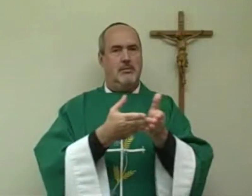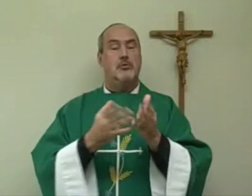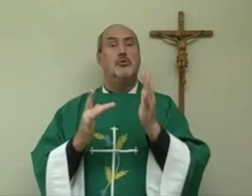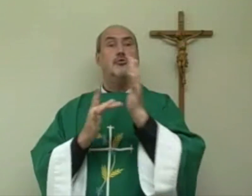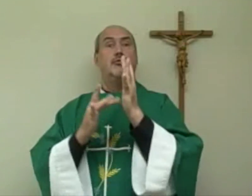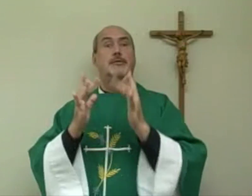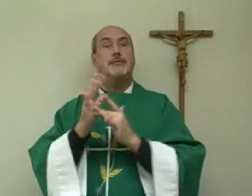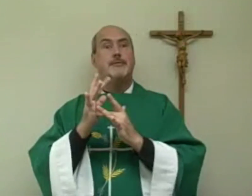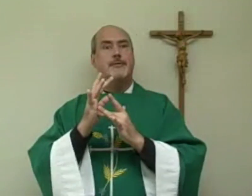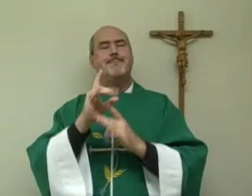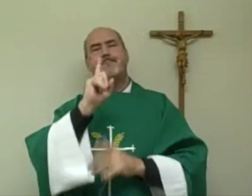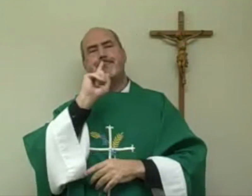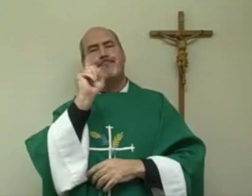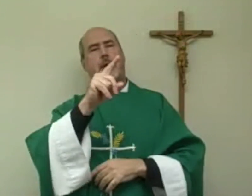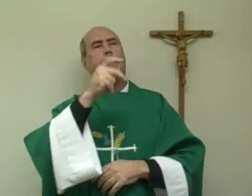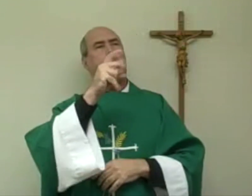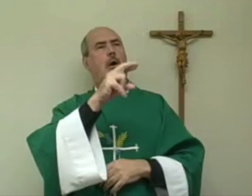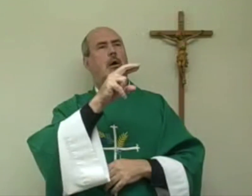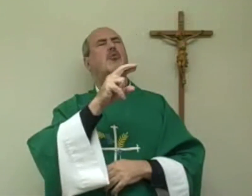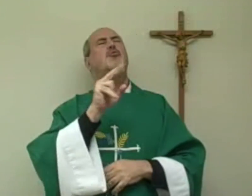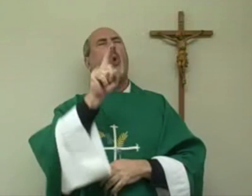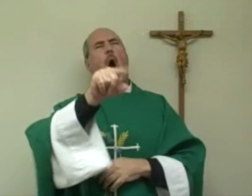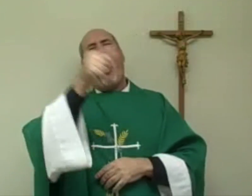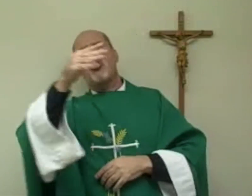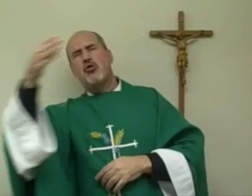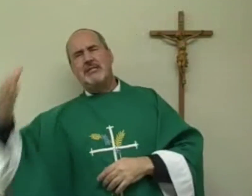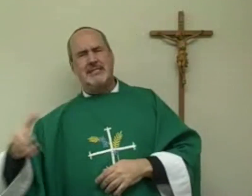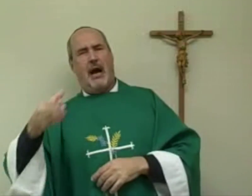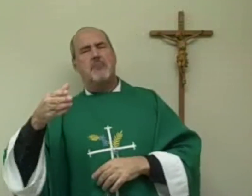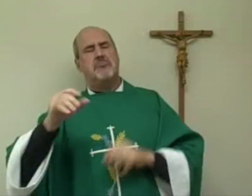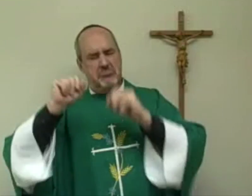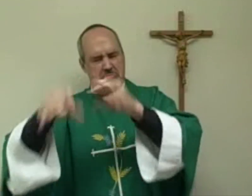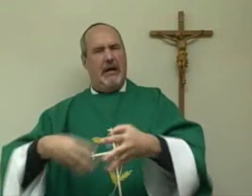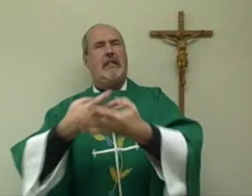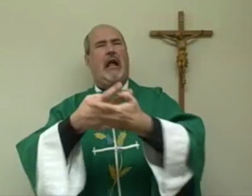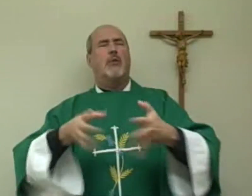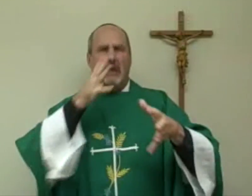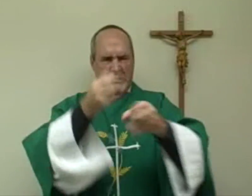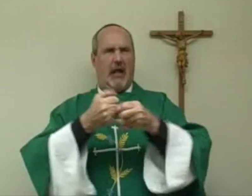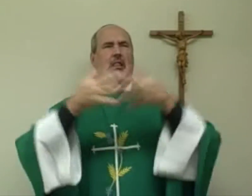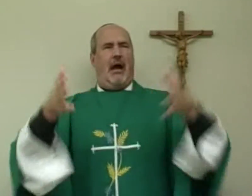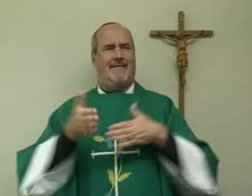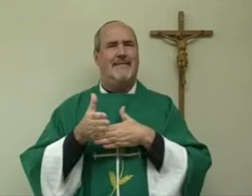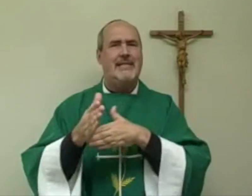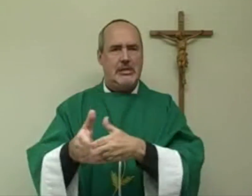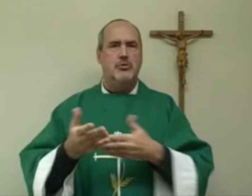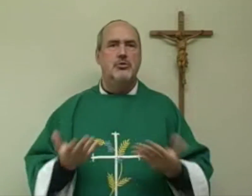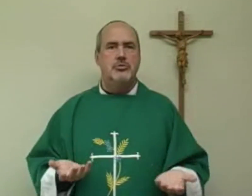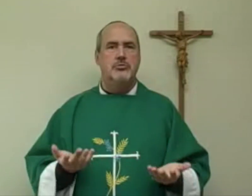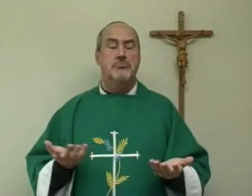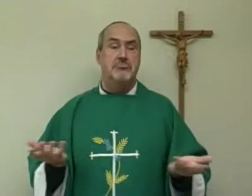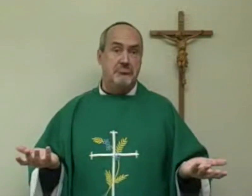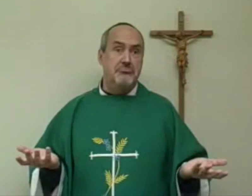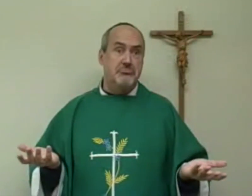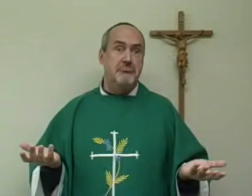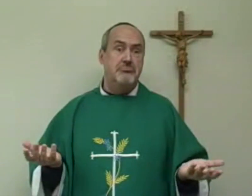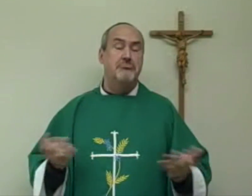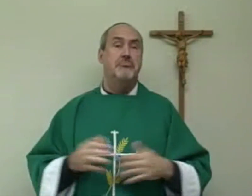he still hadn't caught any fish. So Jesus called to Peter. He said, "Cast your line in the other side and you'll catch